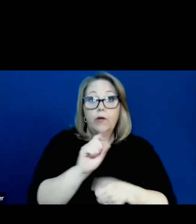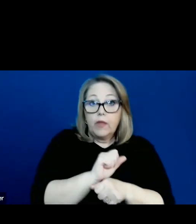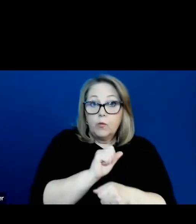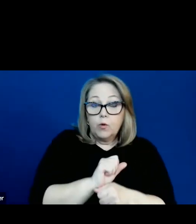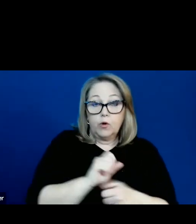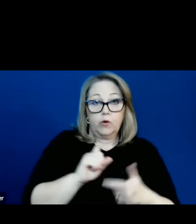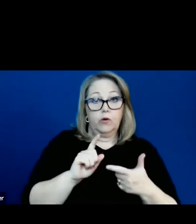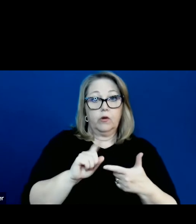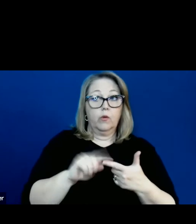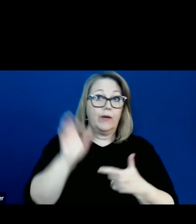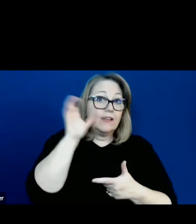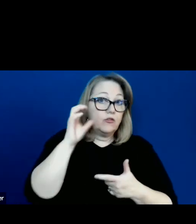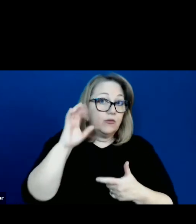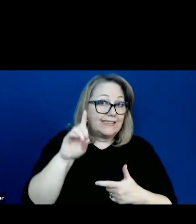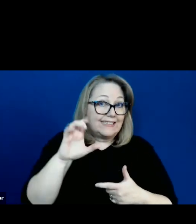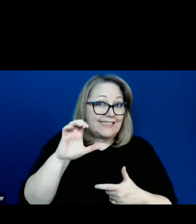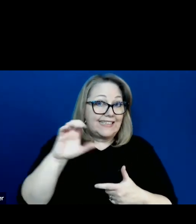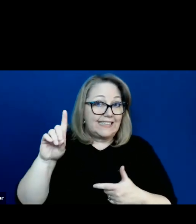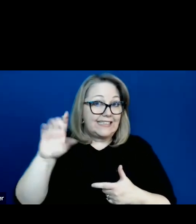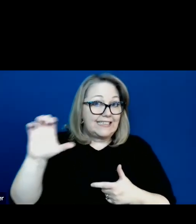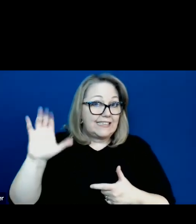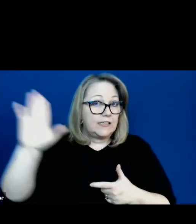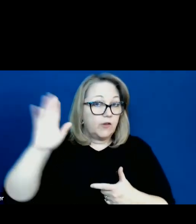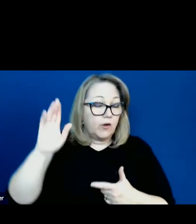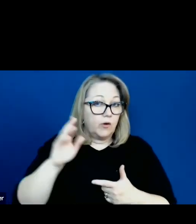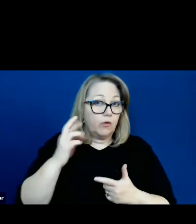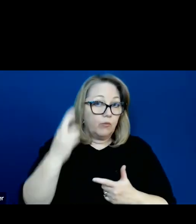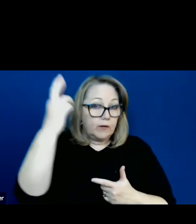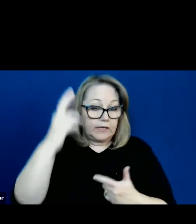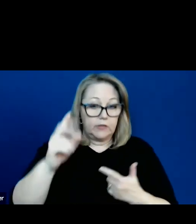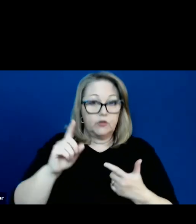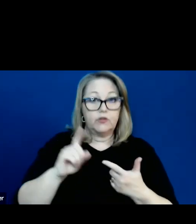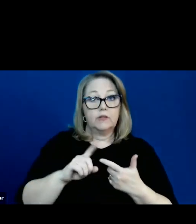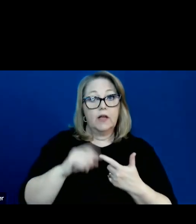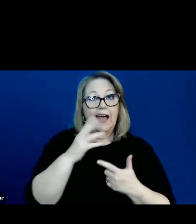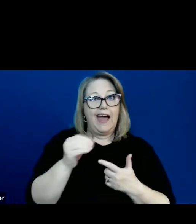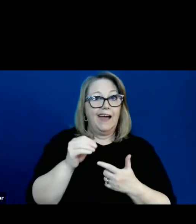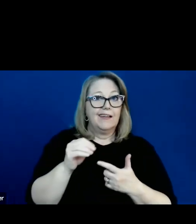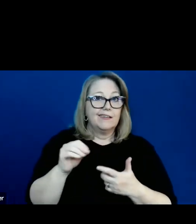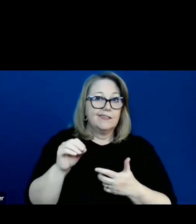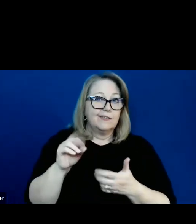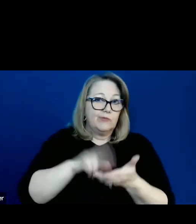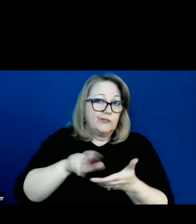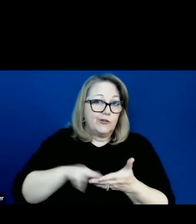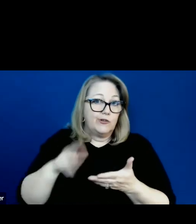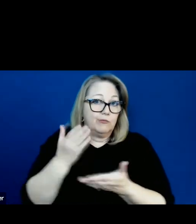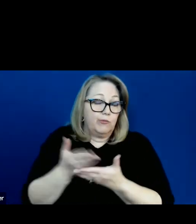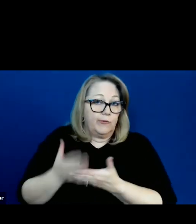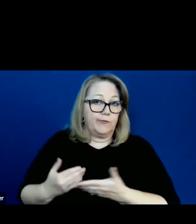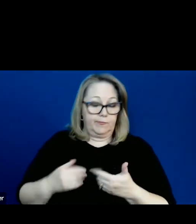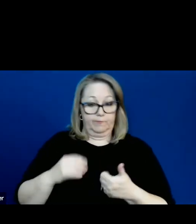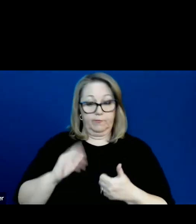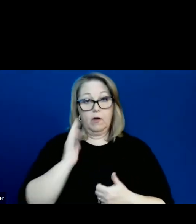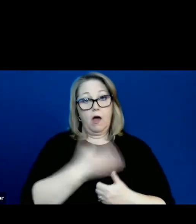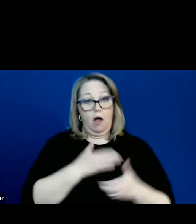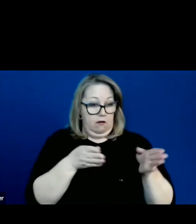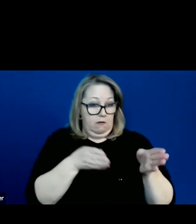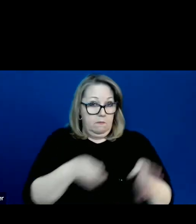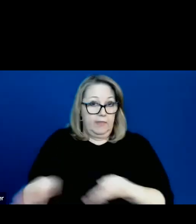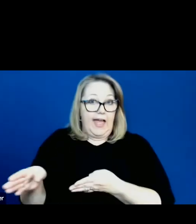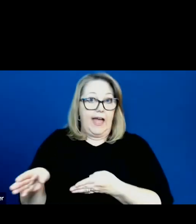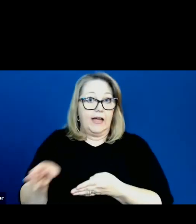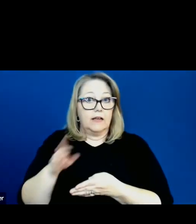recommendations, and our unique implementation challenges. Above all else, our state playbook is designed to mitigate as